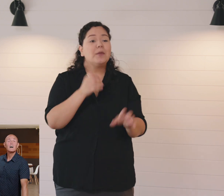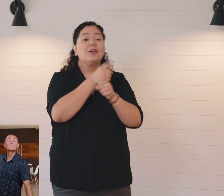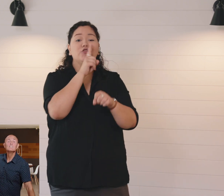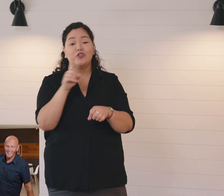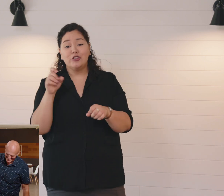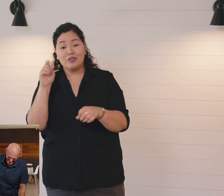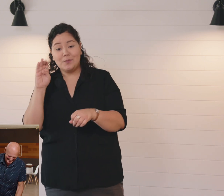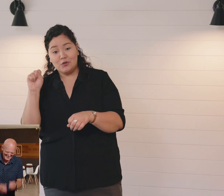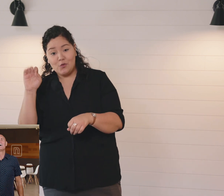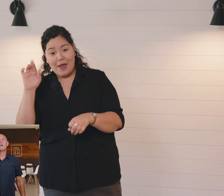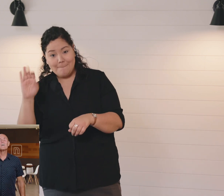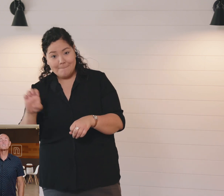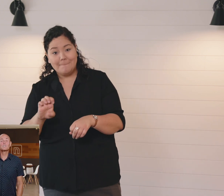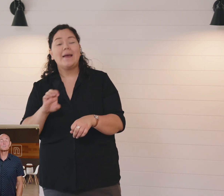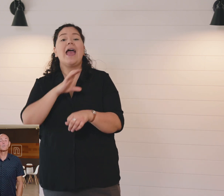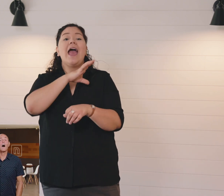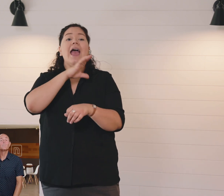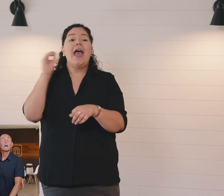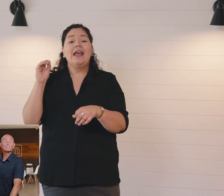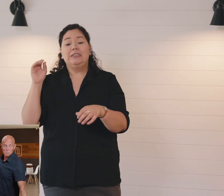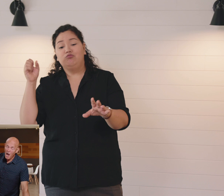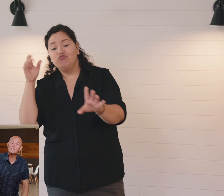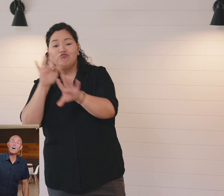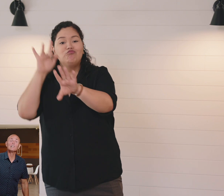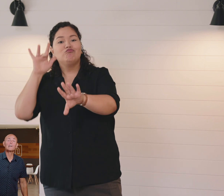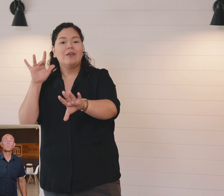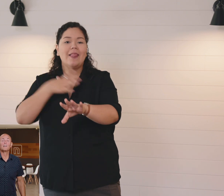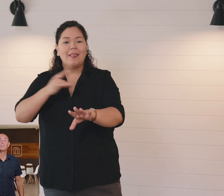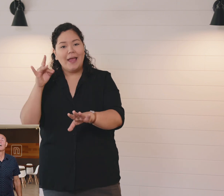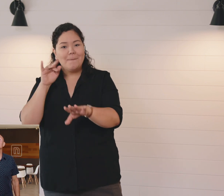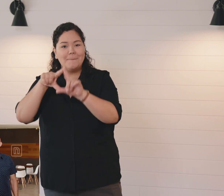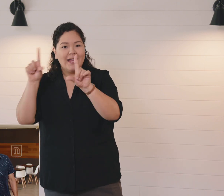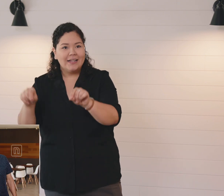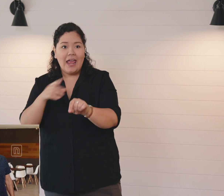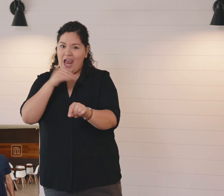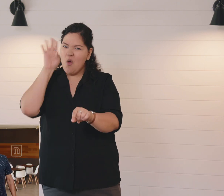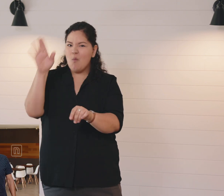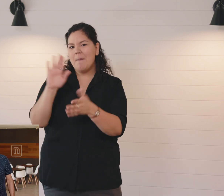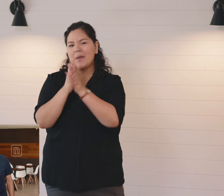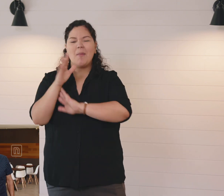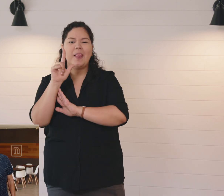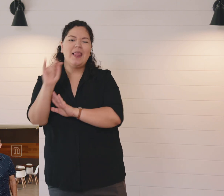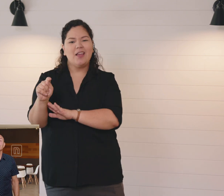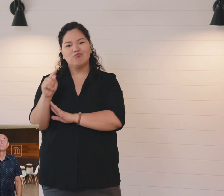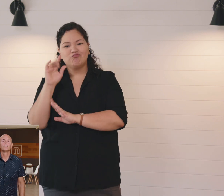subscribe. And make sure you subscribe and smash that like button. And it's gonna be lit.